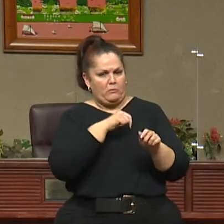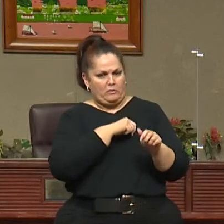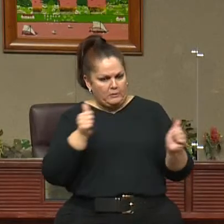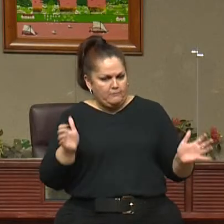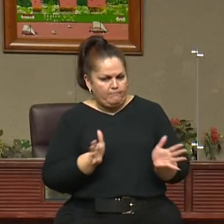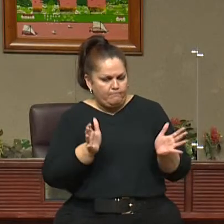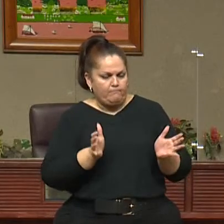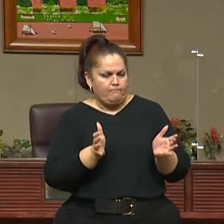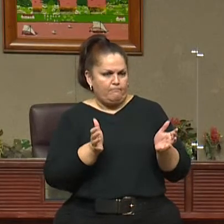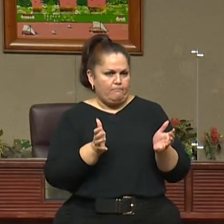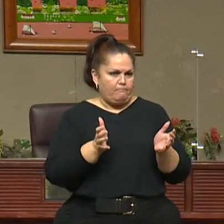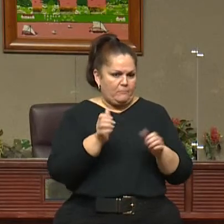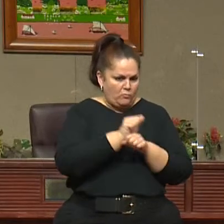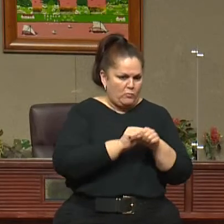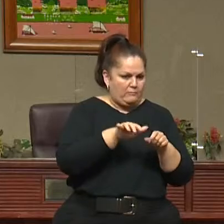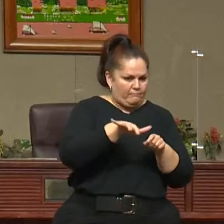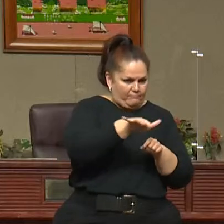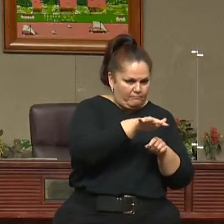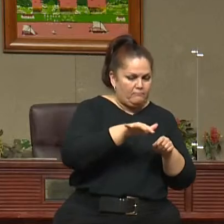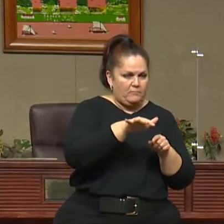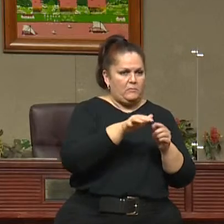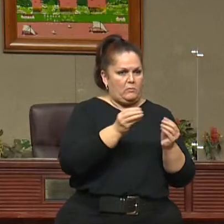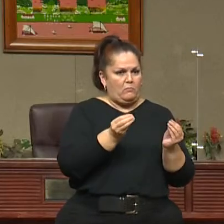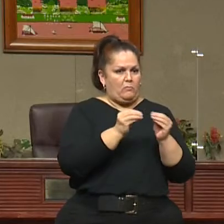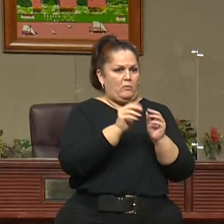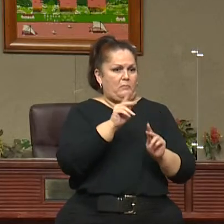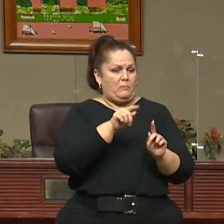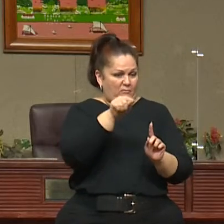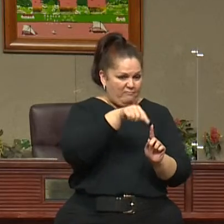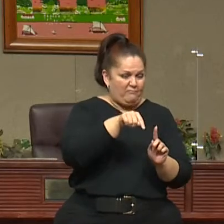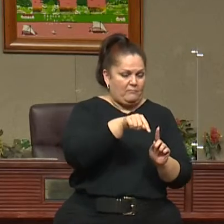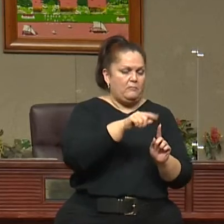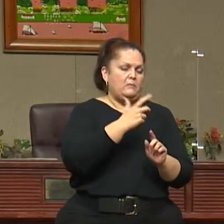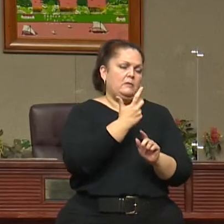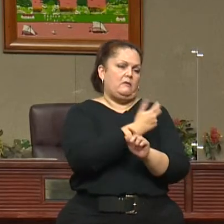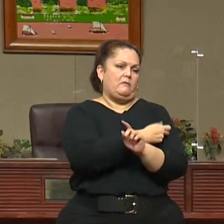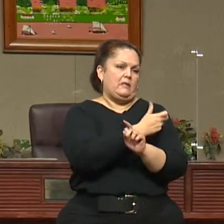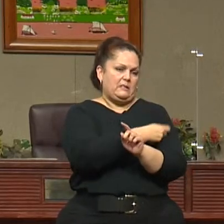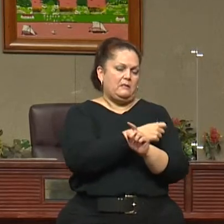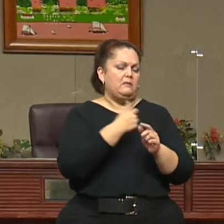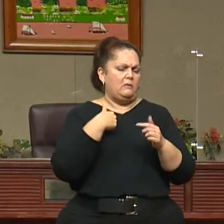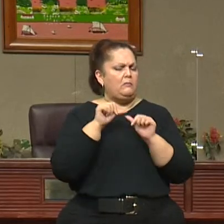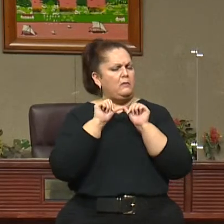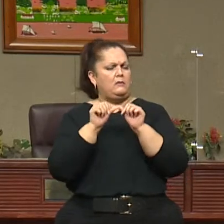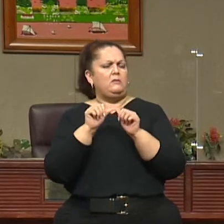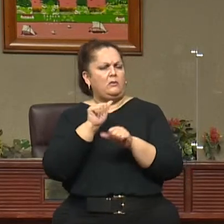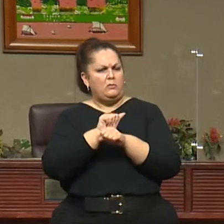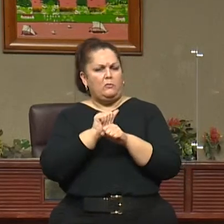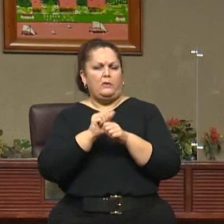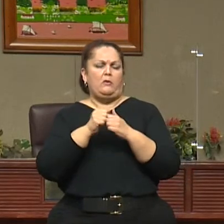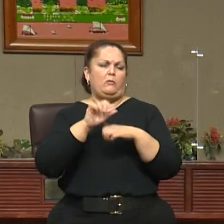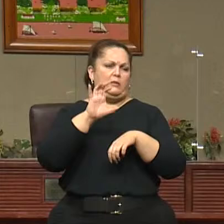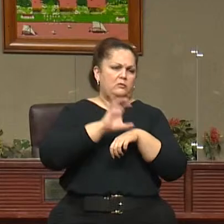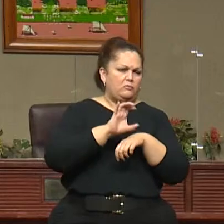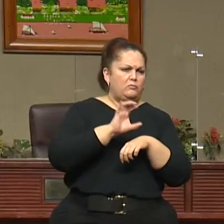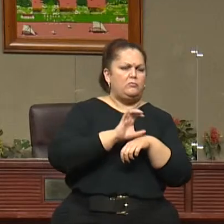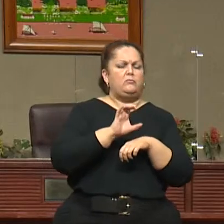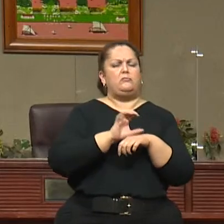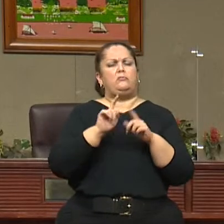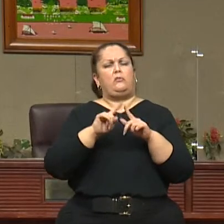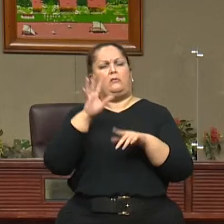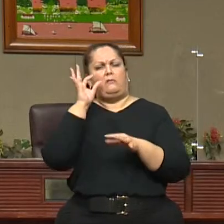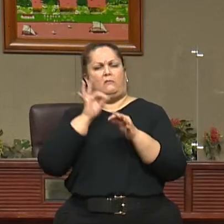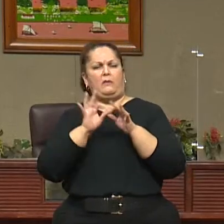efforts in that regard. We will continue to work with the local churches and faith communities